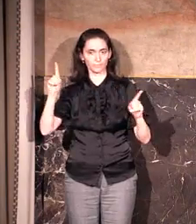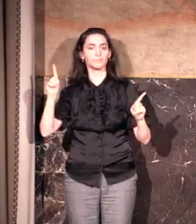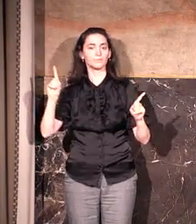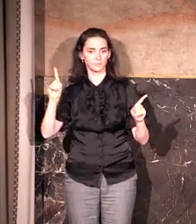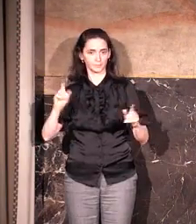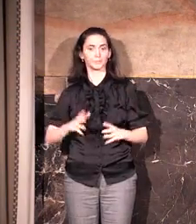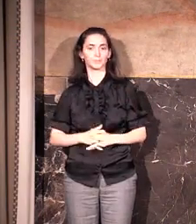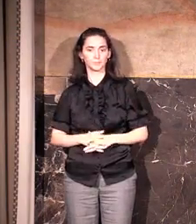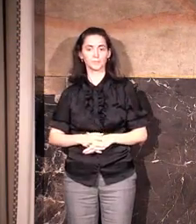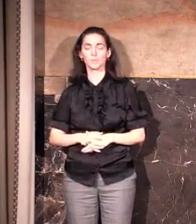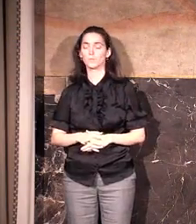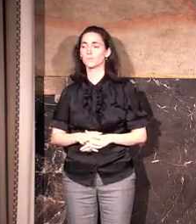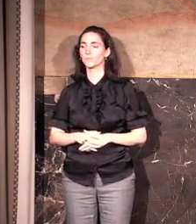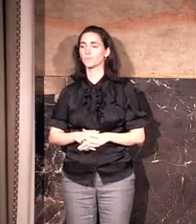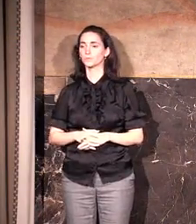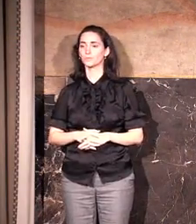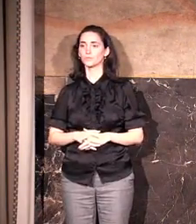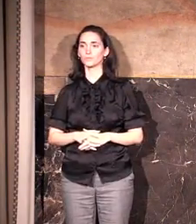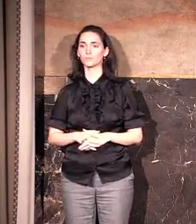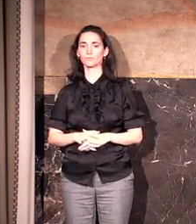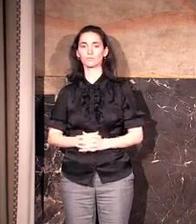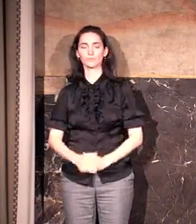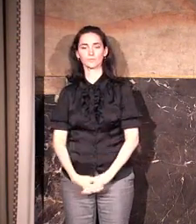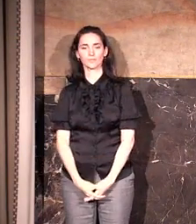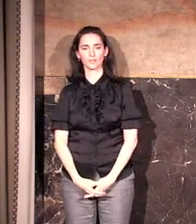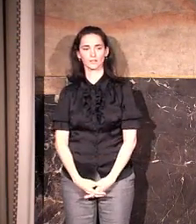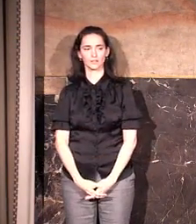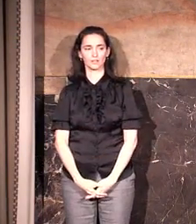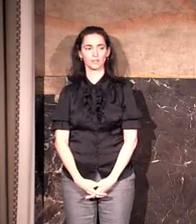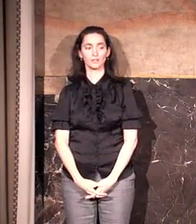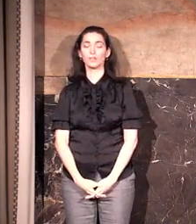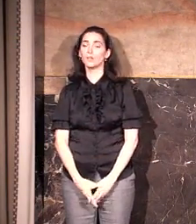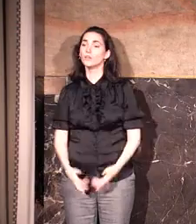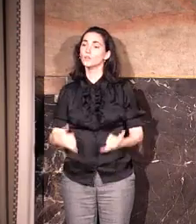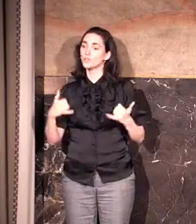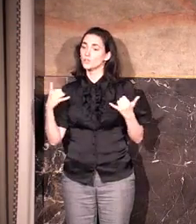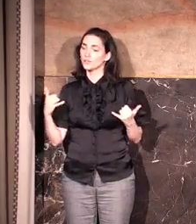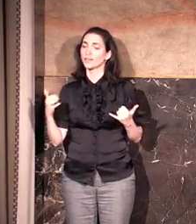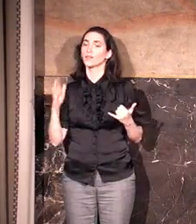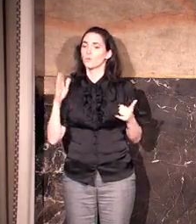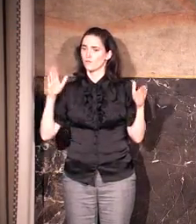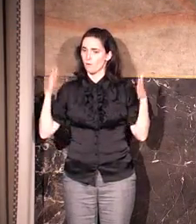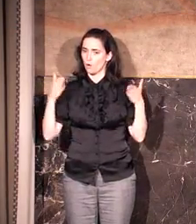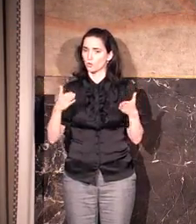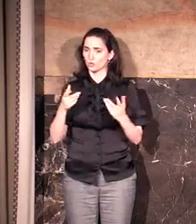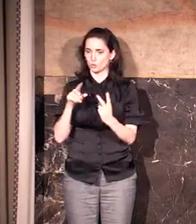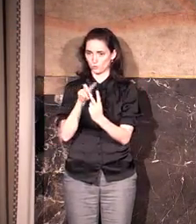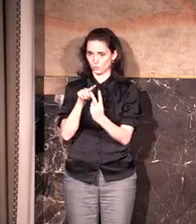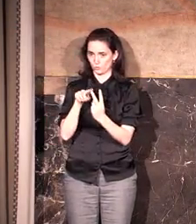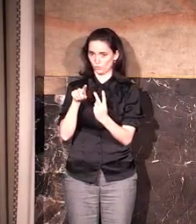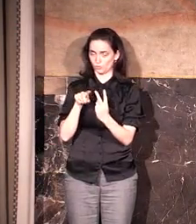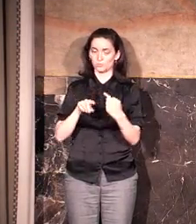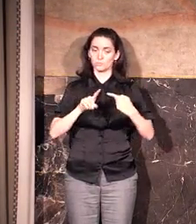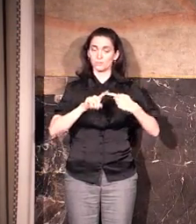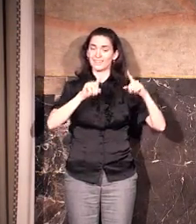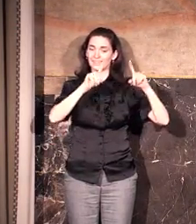And we're going to focus today, as I had mentioned, on testing and contact tracing.